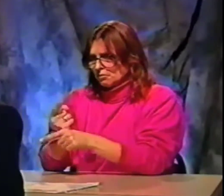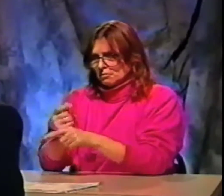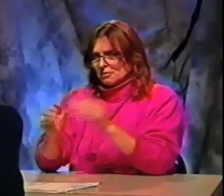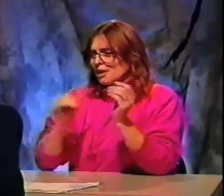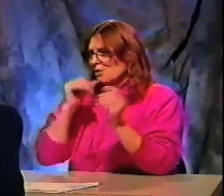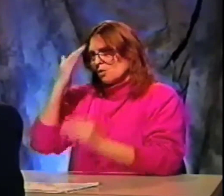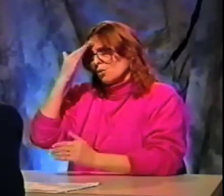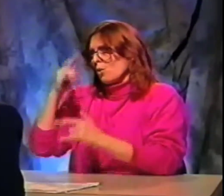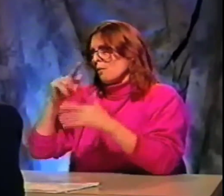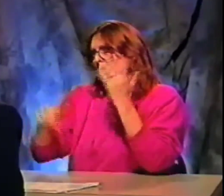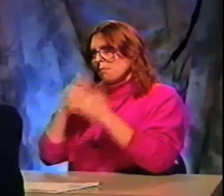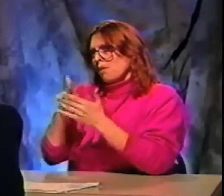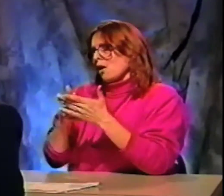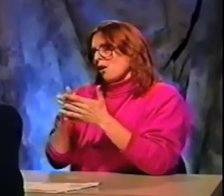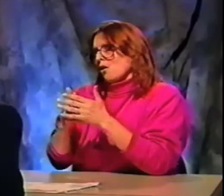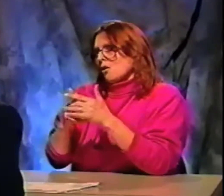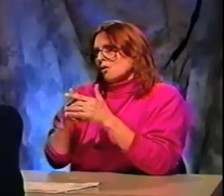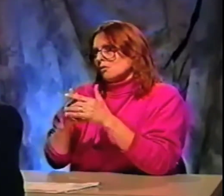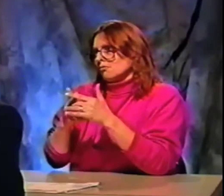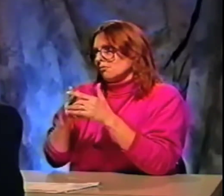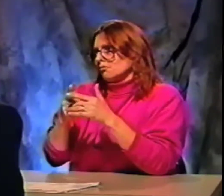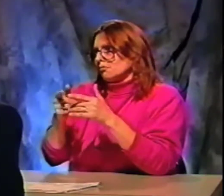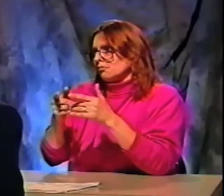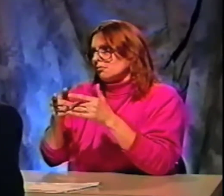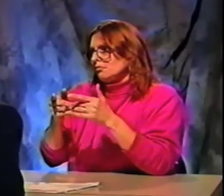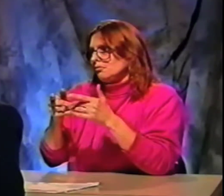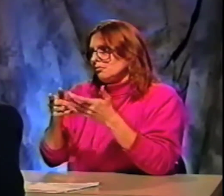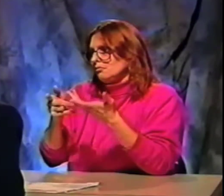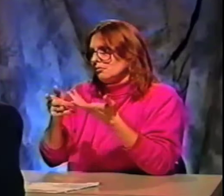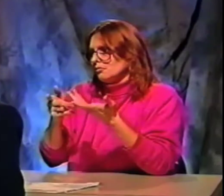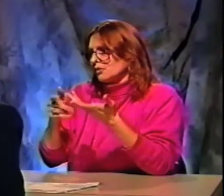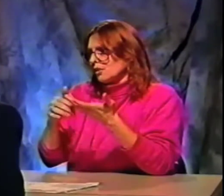of work or, come home for a lunch break to spend time with their kid.